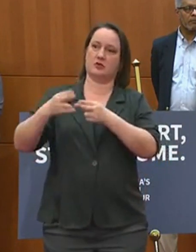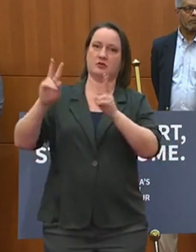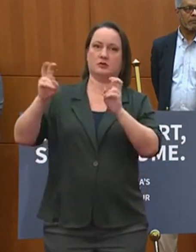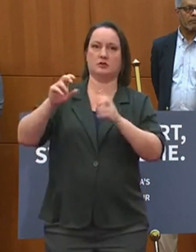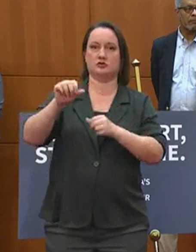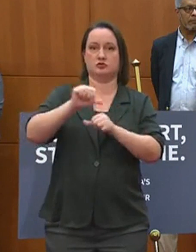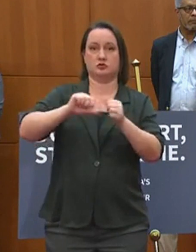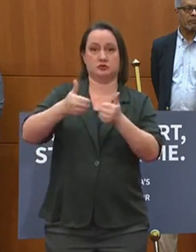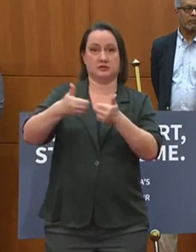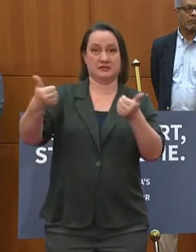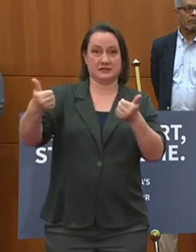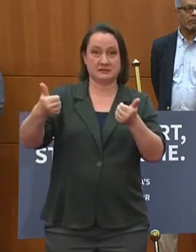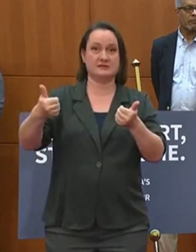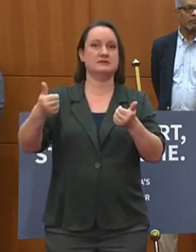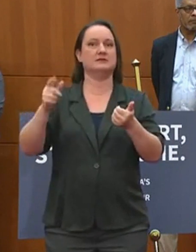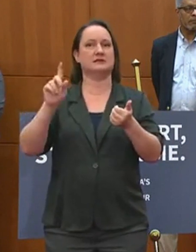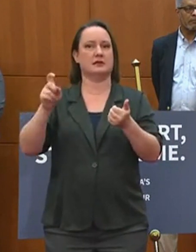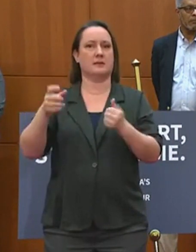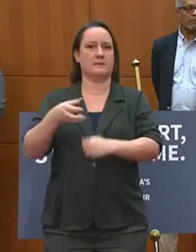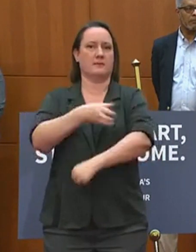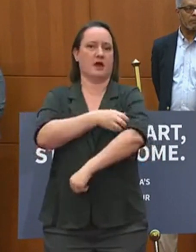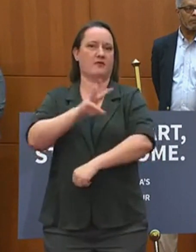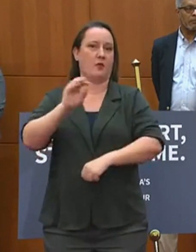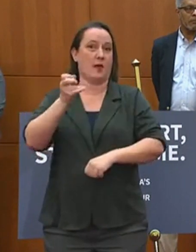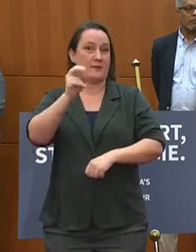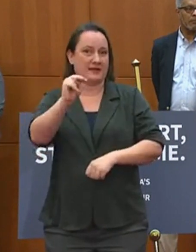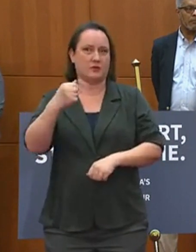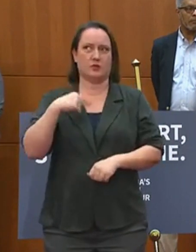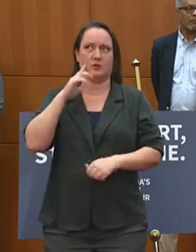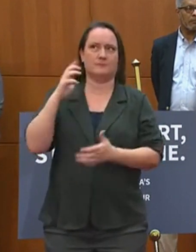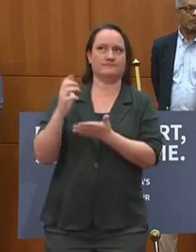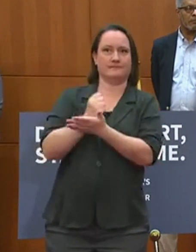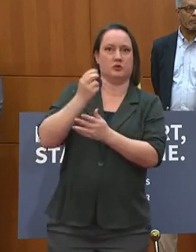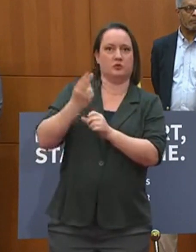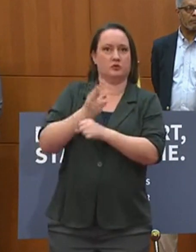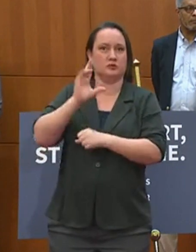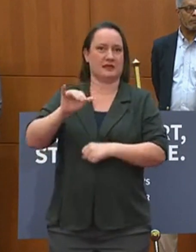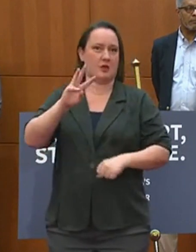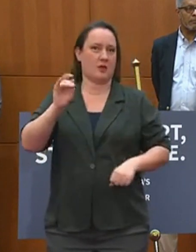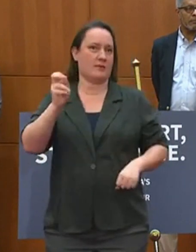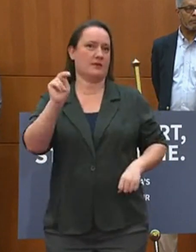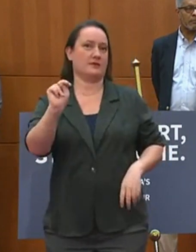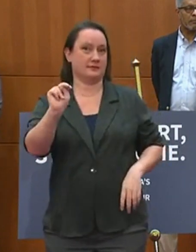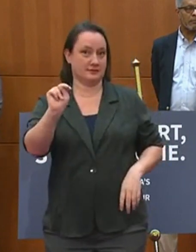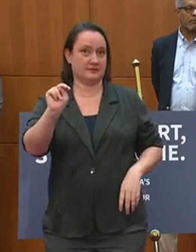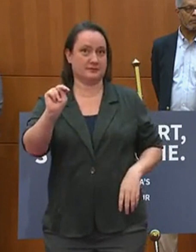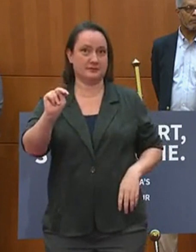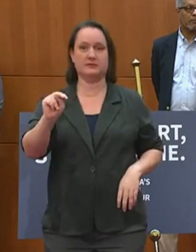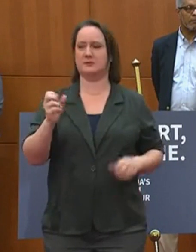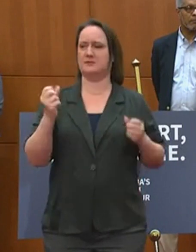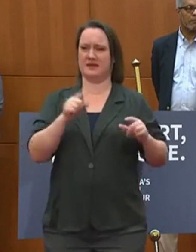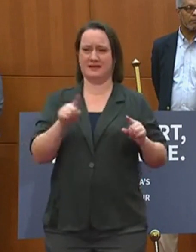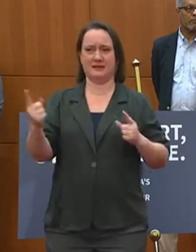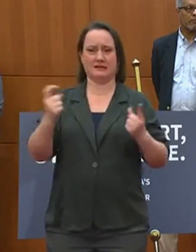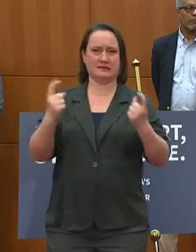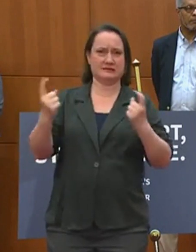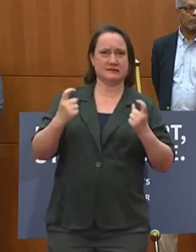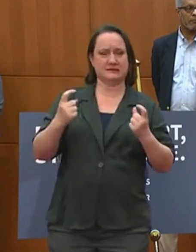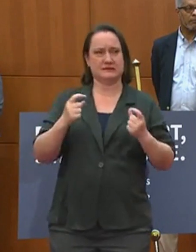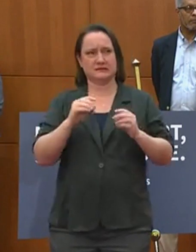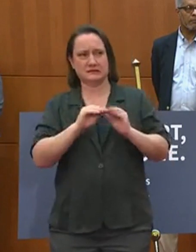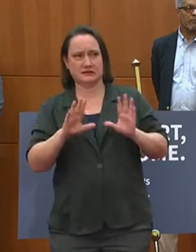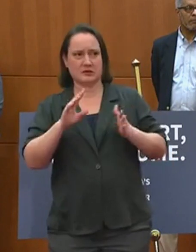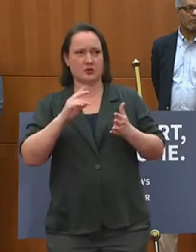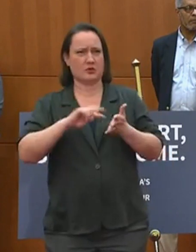weapon, so let's use it. We've gotten a lot of questions about exactly what this stay-at-home order